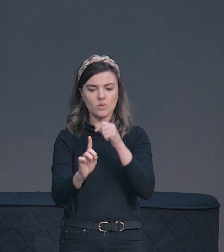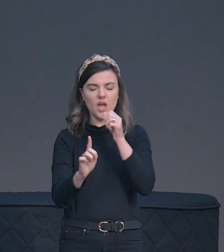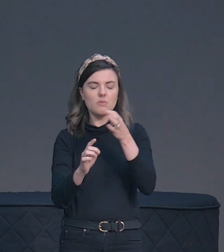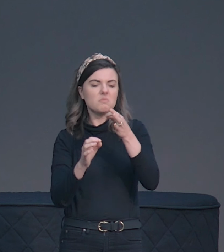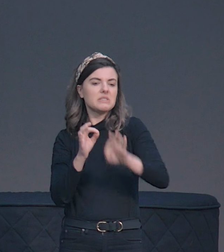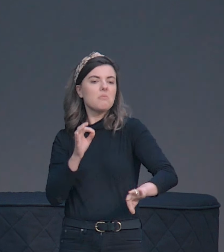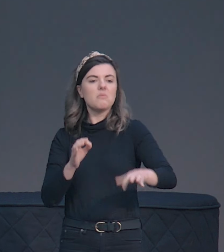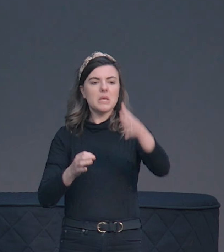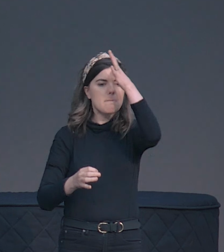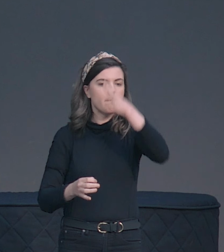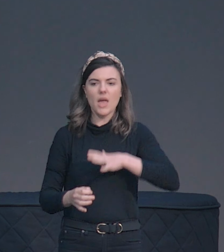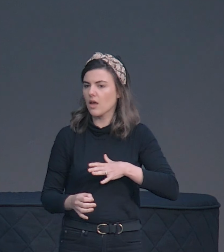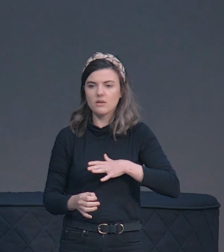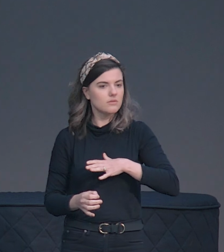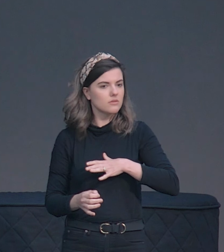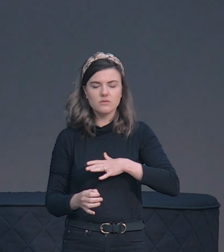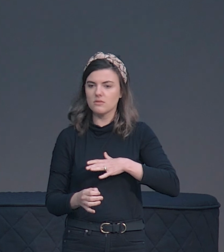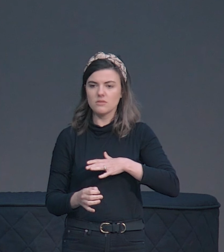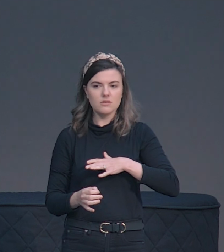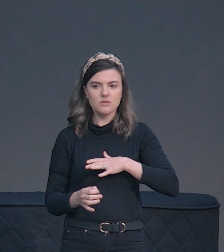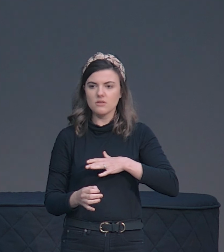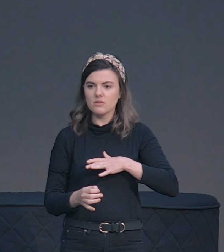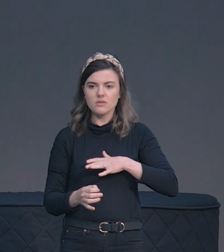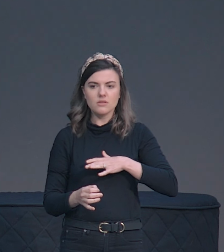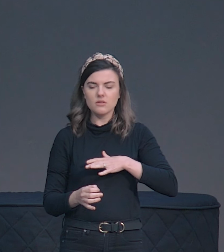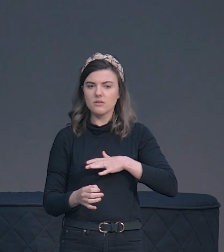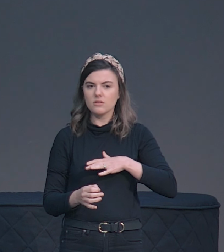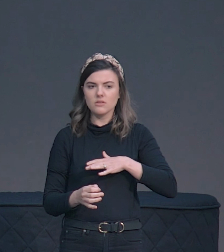With Extraordinary Abilities